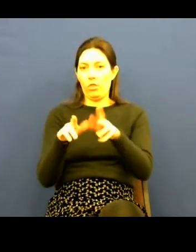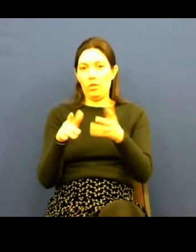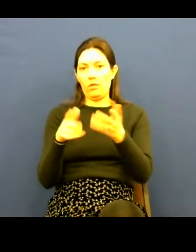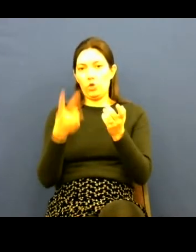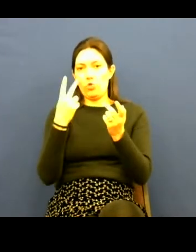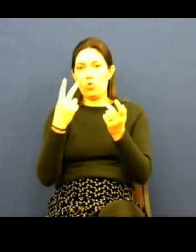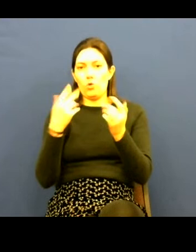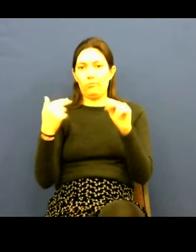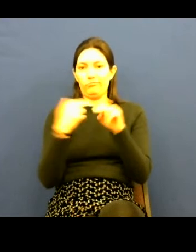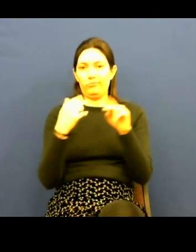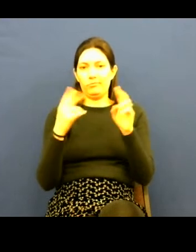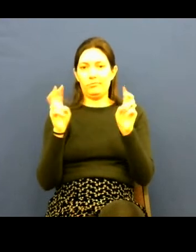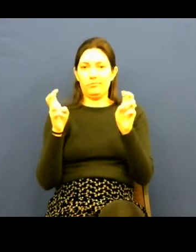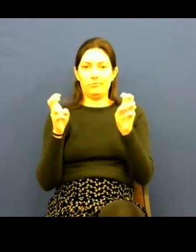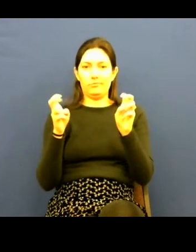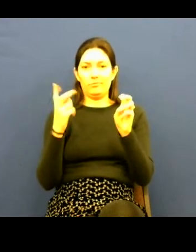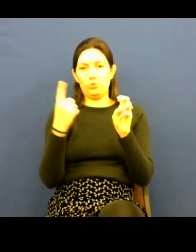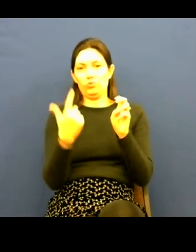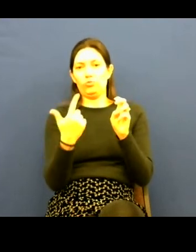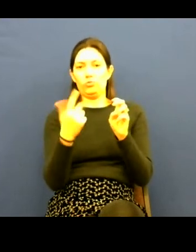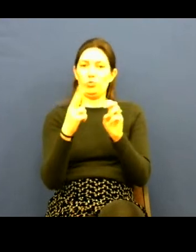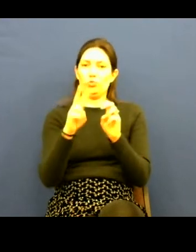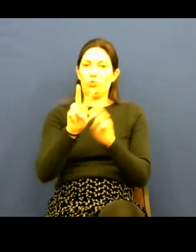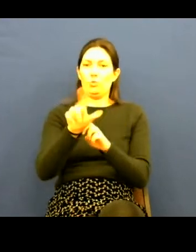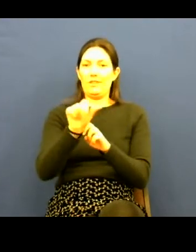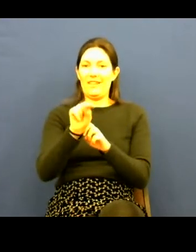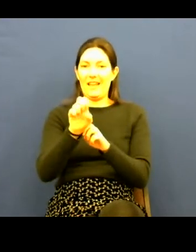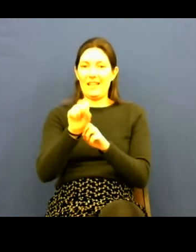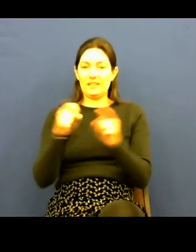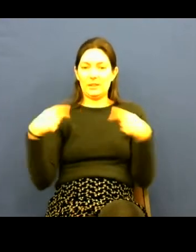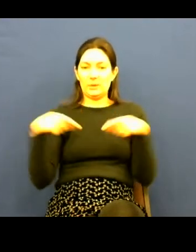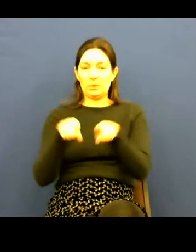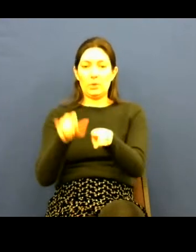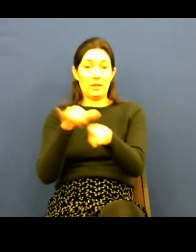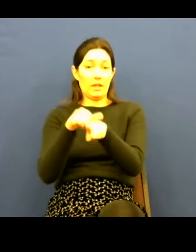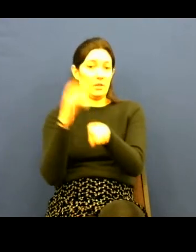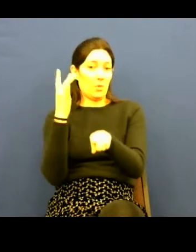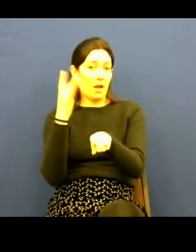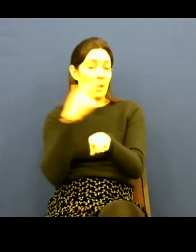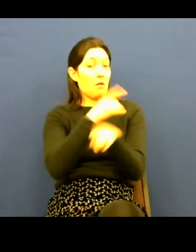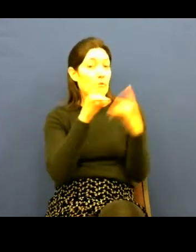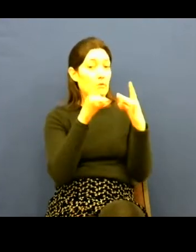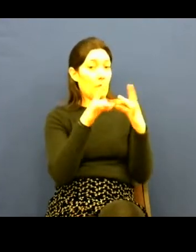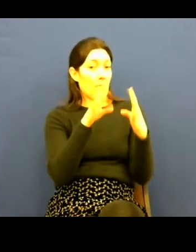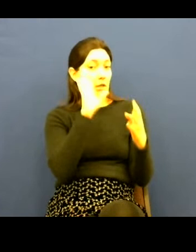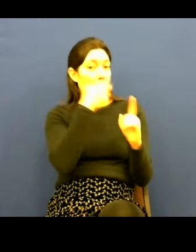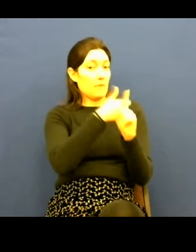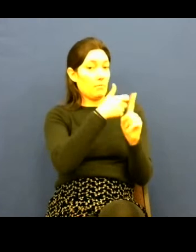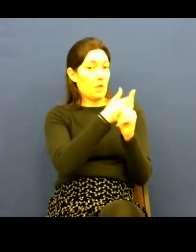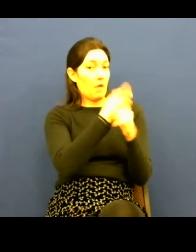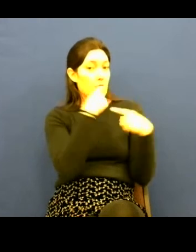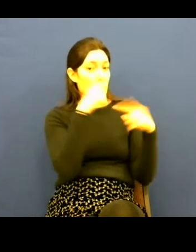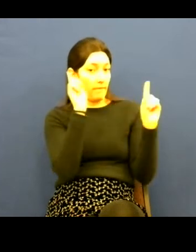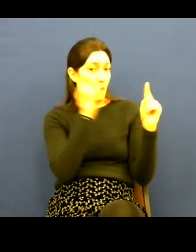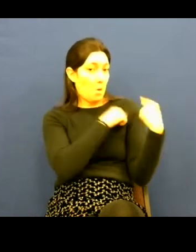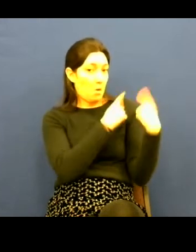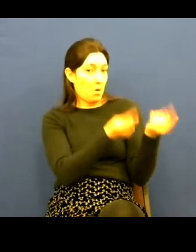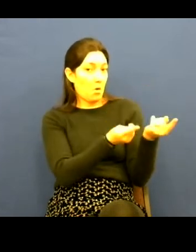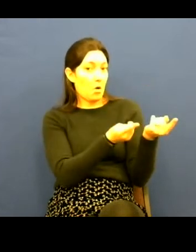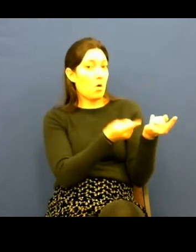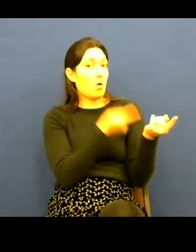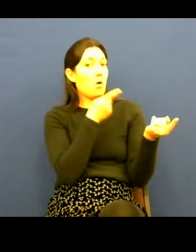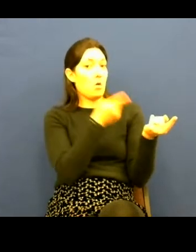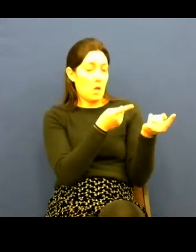the beginning over here. And this is something that they have done and something that they feel comfortable with and have done successfully.